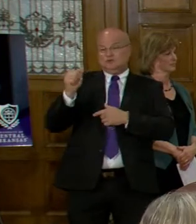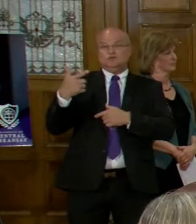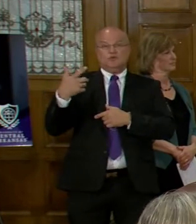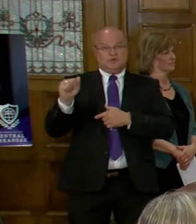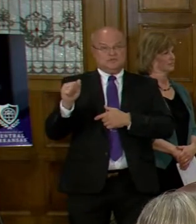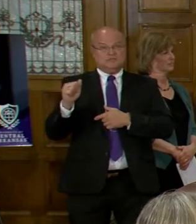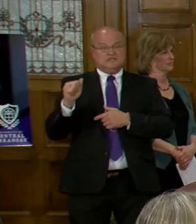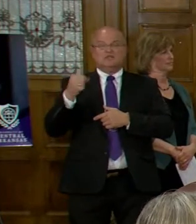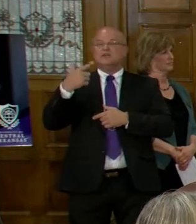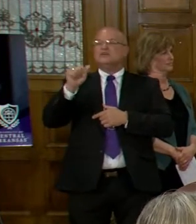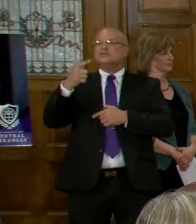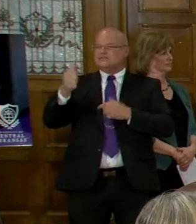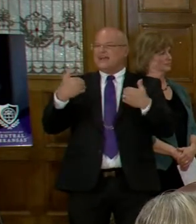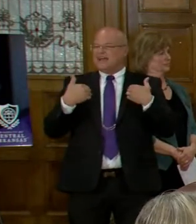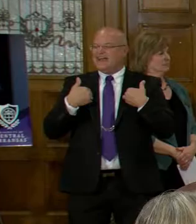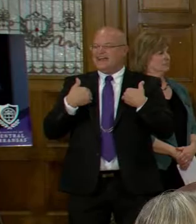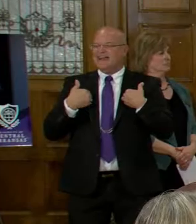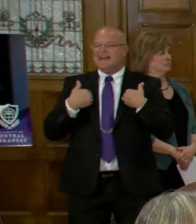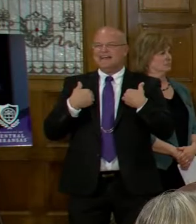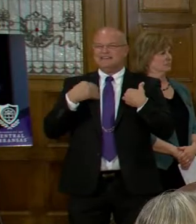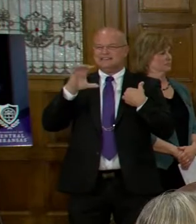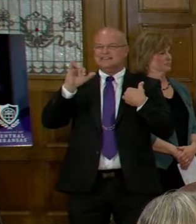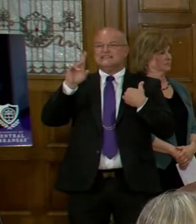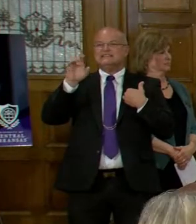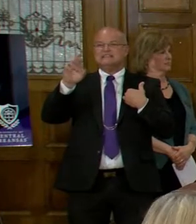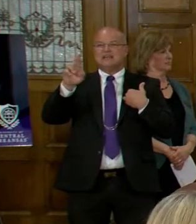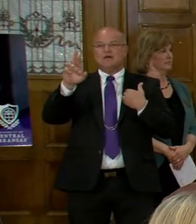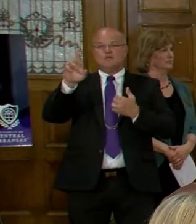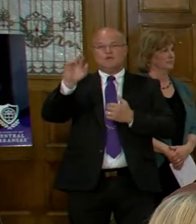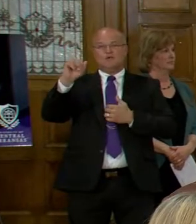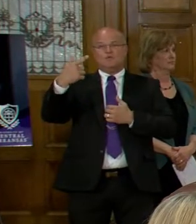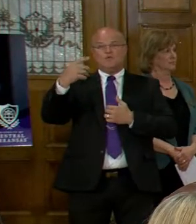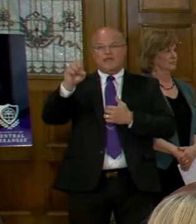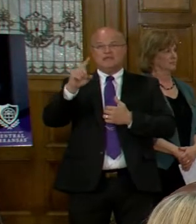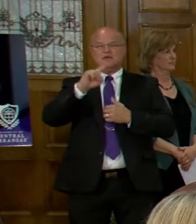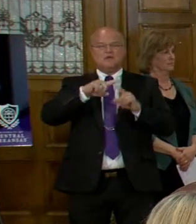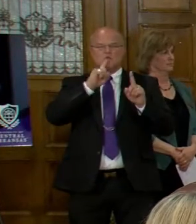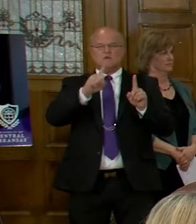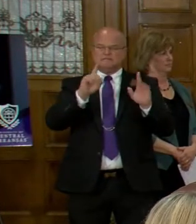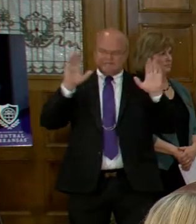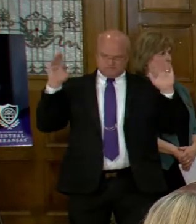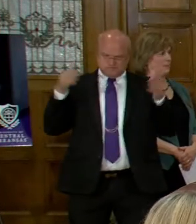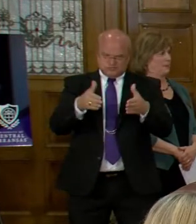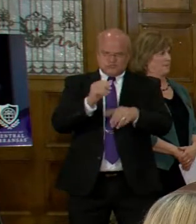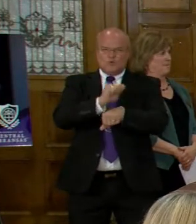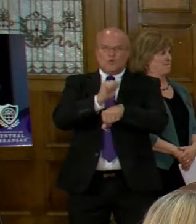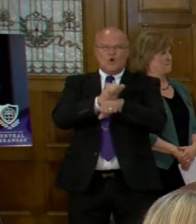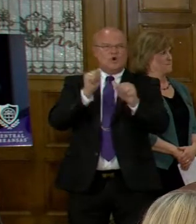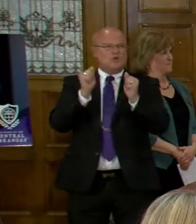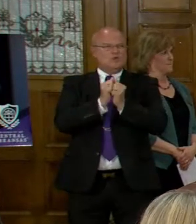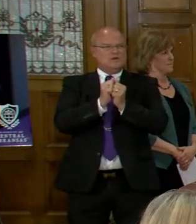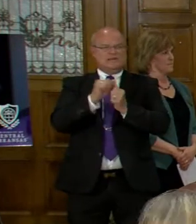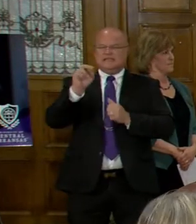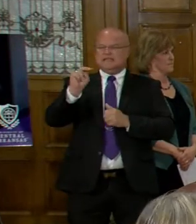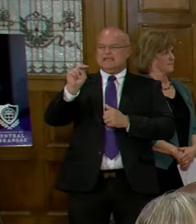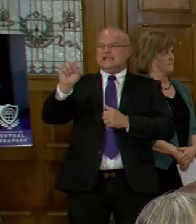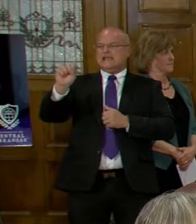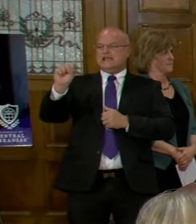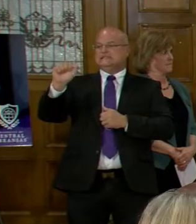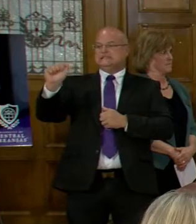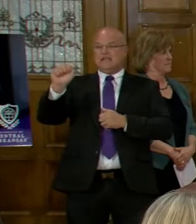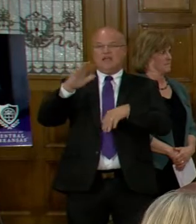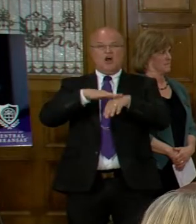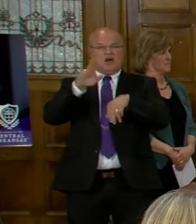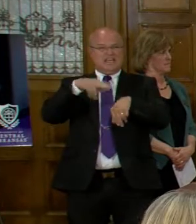Georgia, Georgia has a cyber range, but it's really a dedicated facility more working with NSA